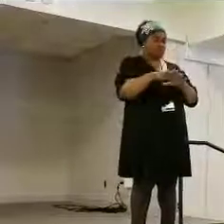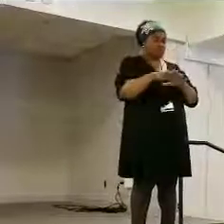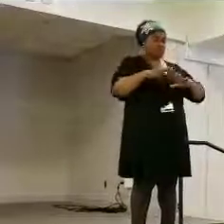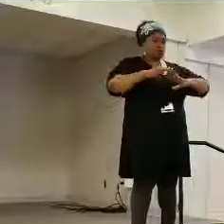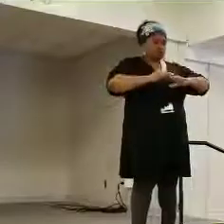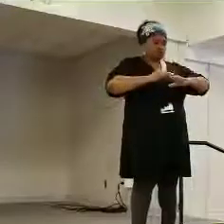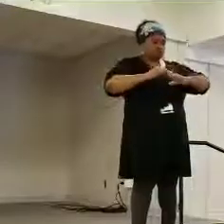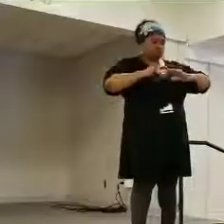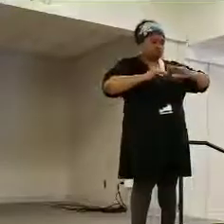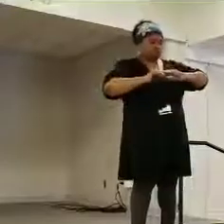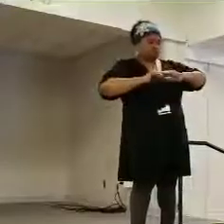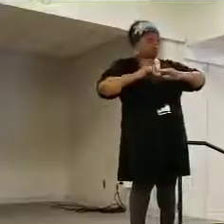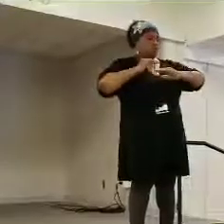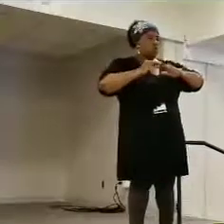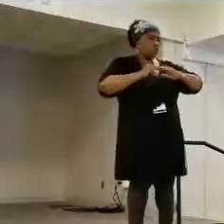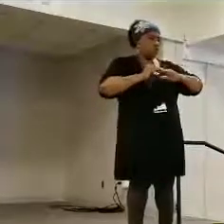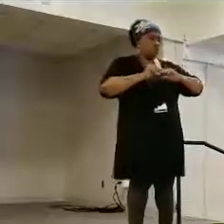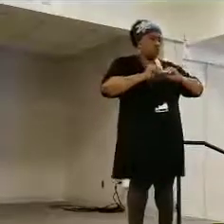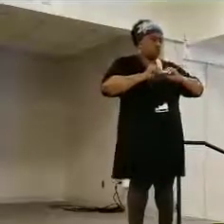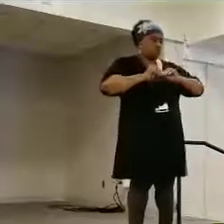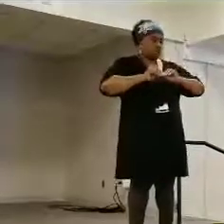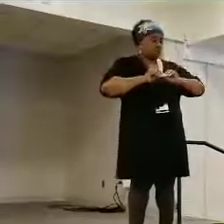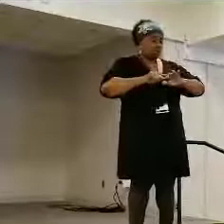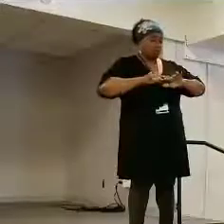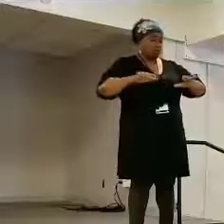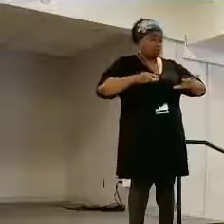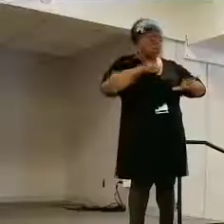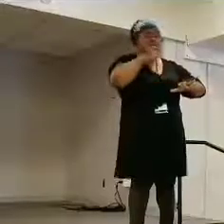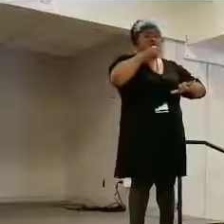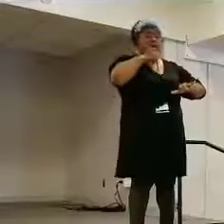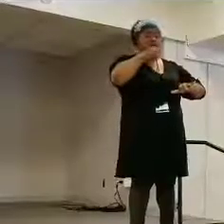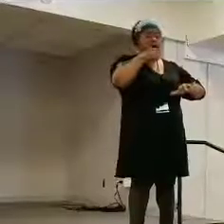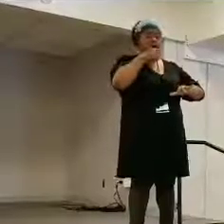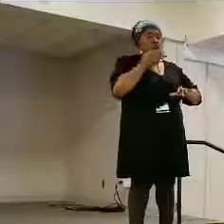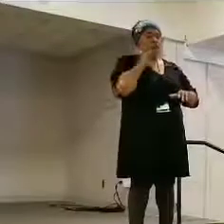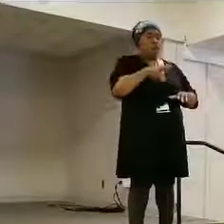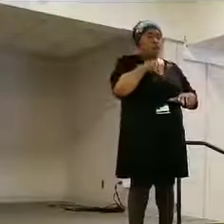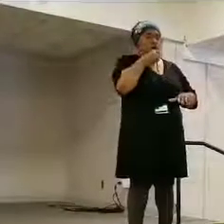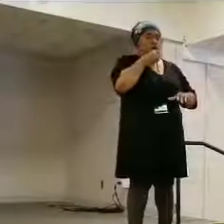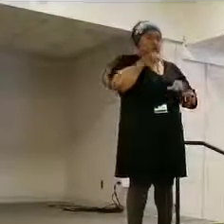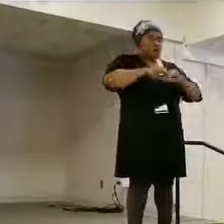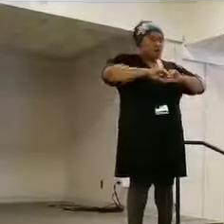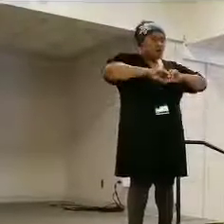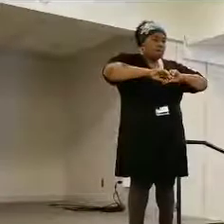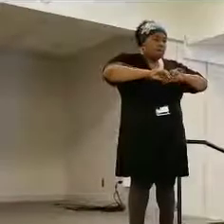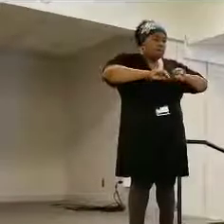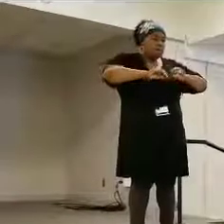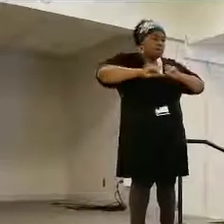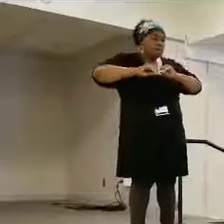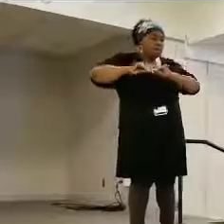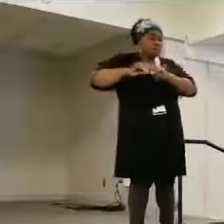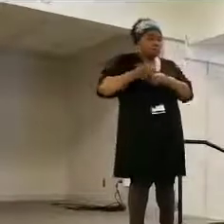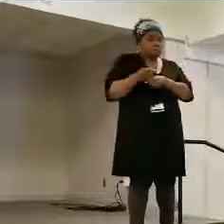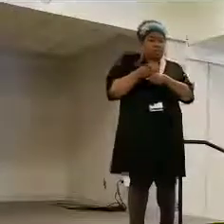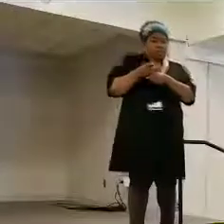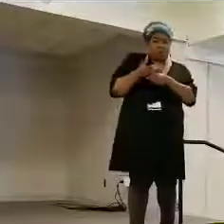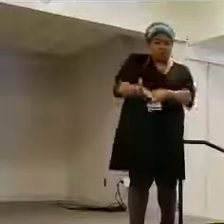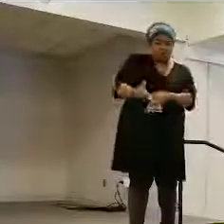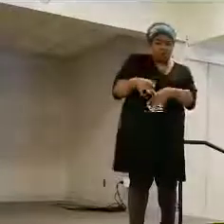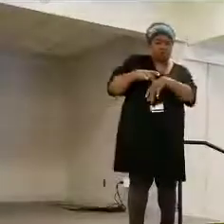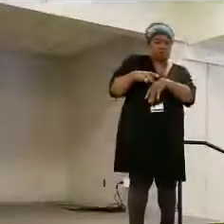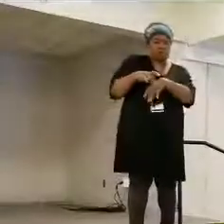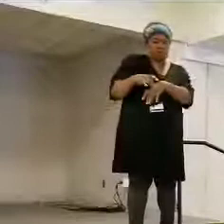At spreading zones, molten rock moves apart. These cause shallow earthquakes within oceans.